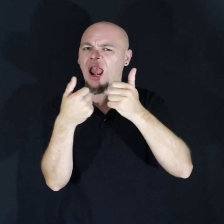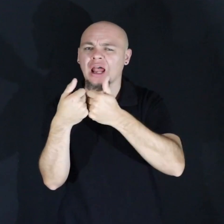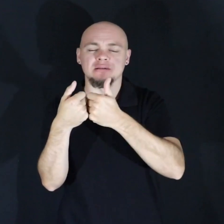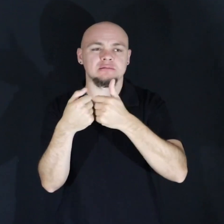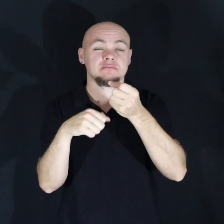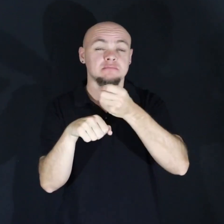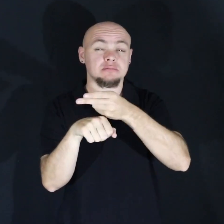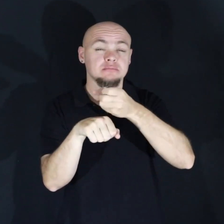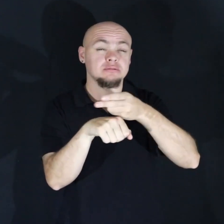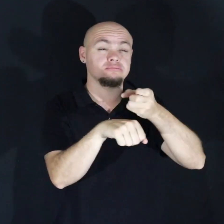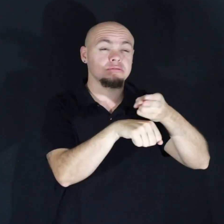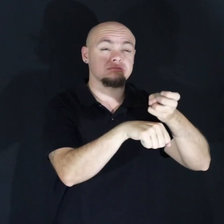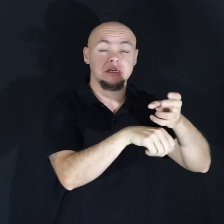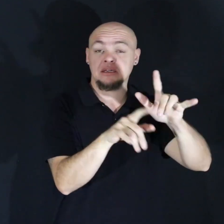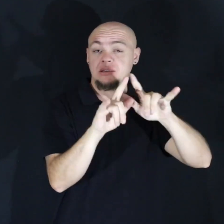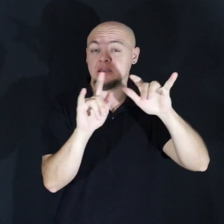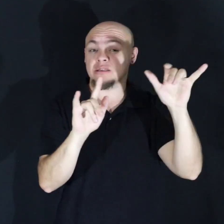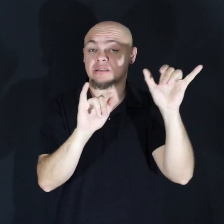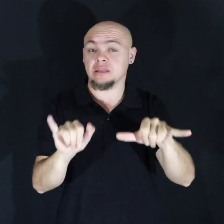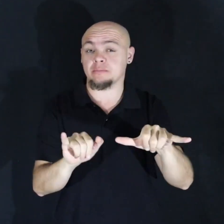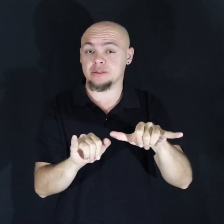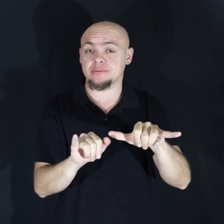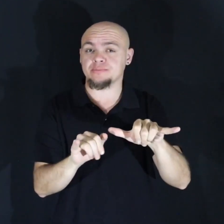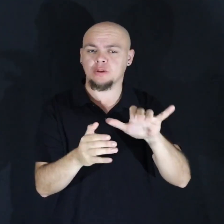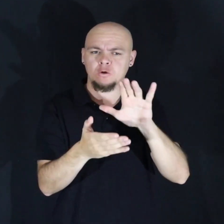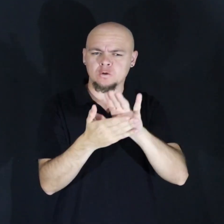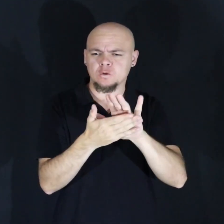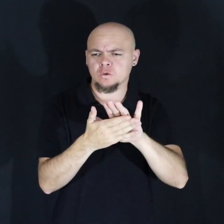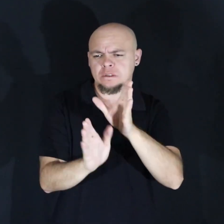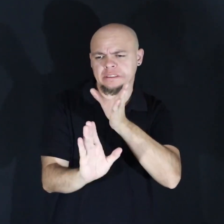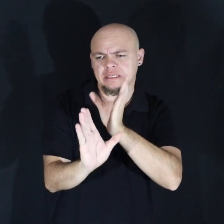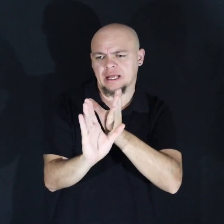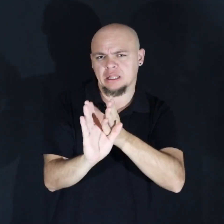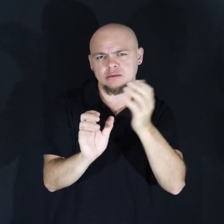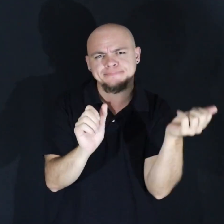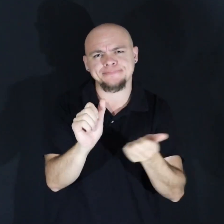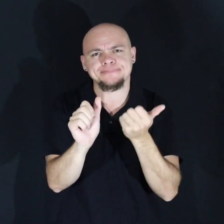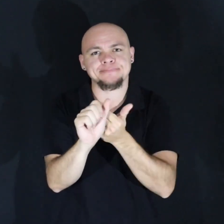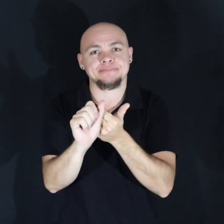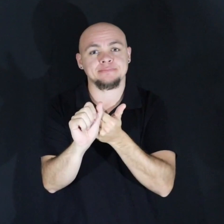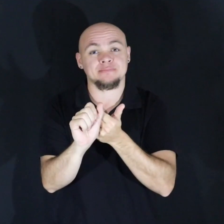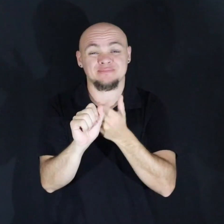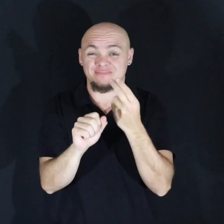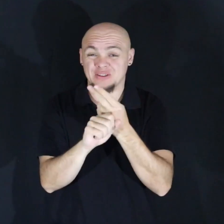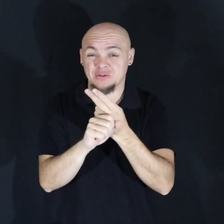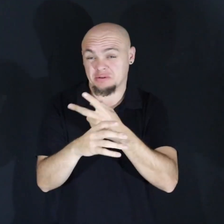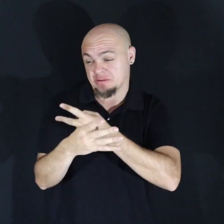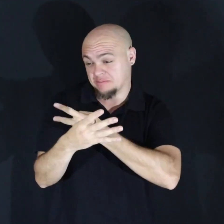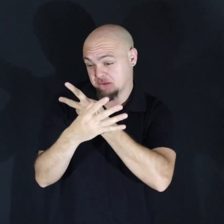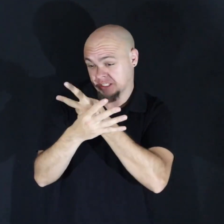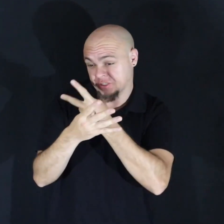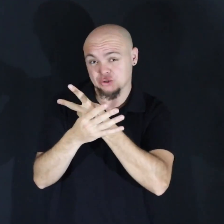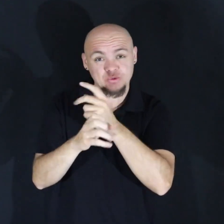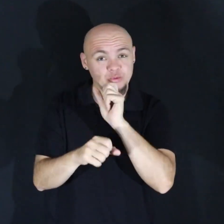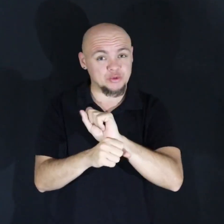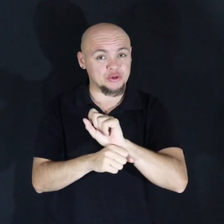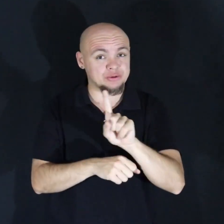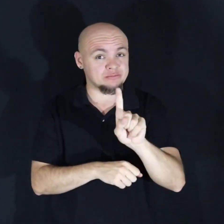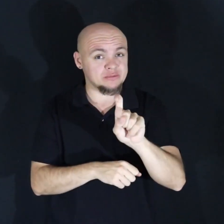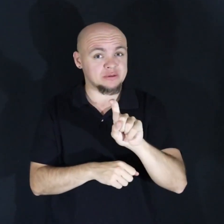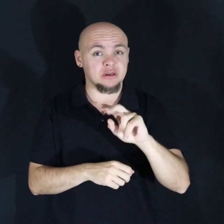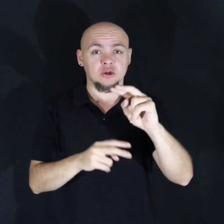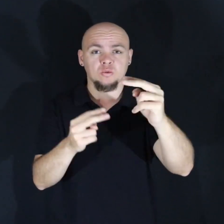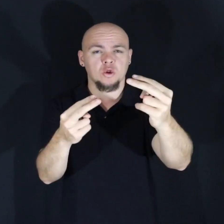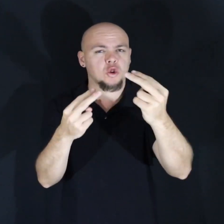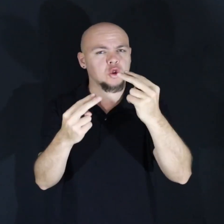all while being a pursuant of school psychology via graduate school. When you